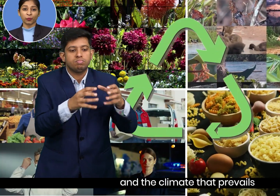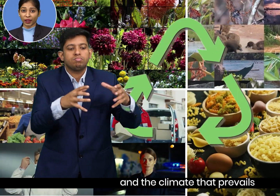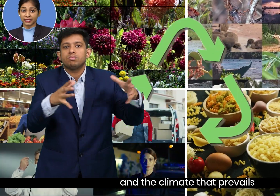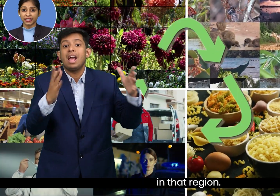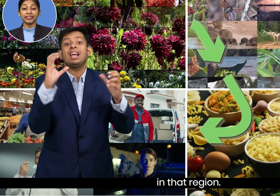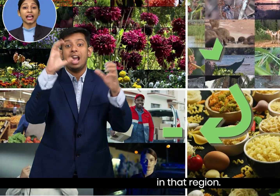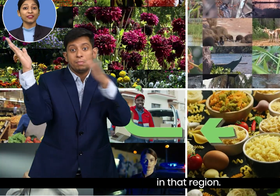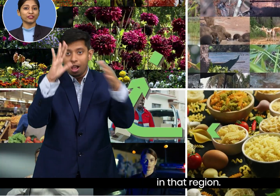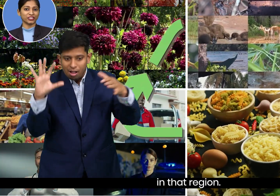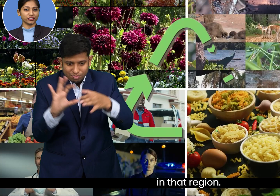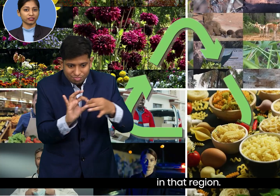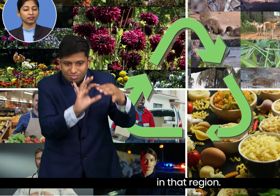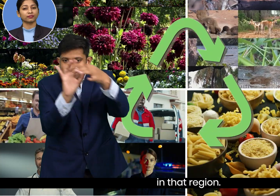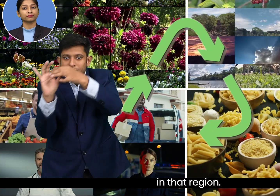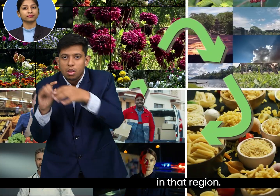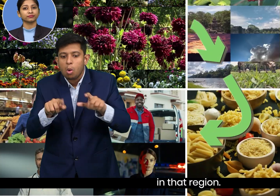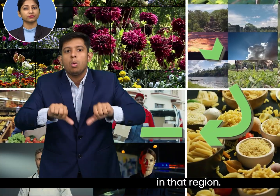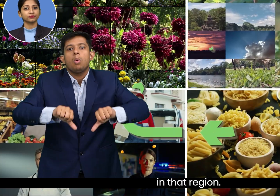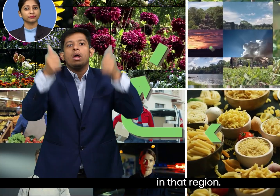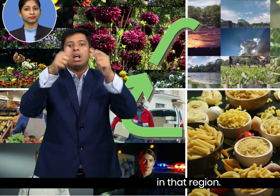that prevails in that region.